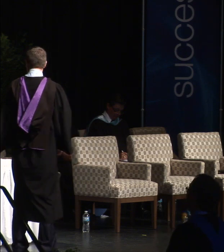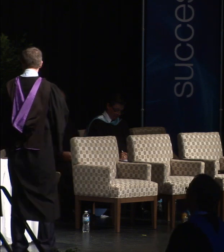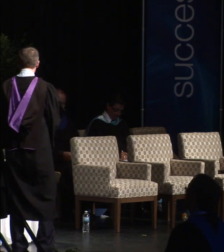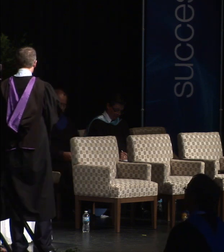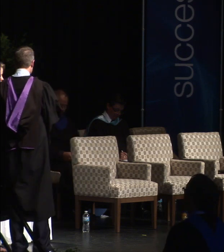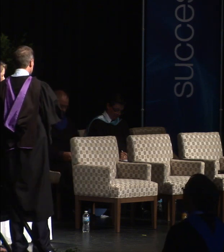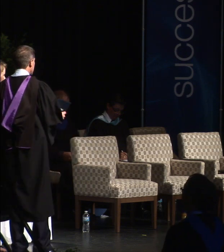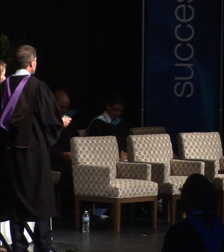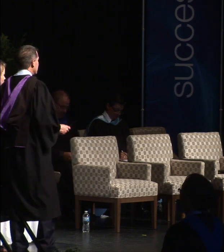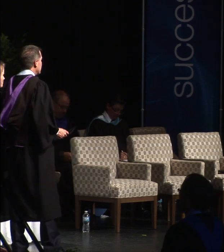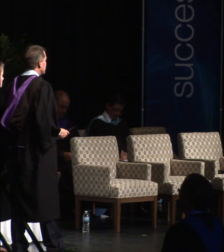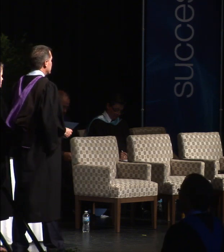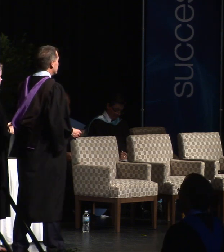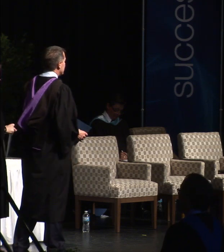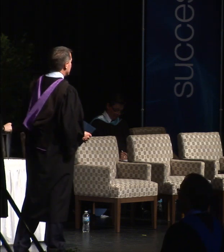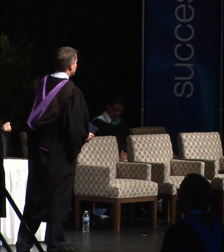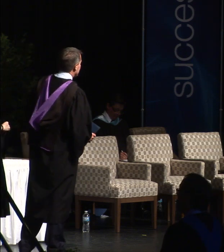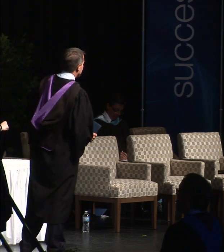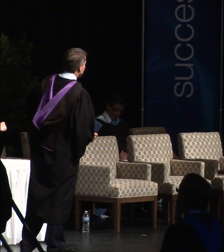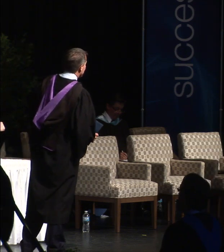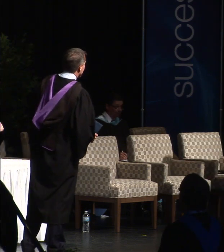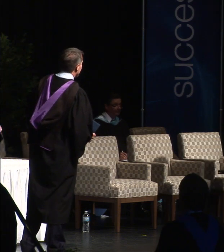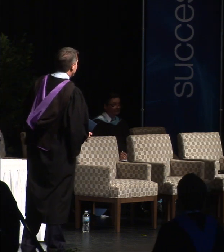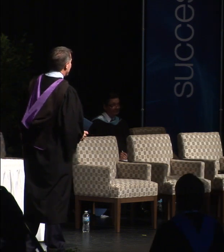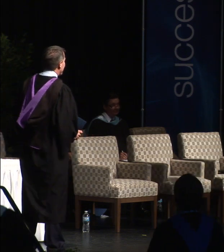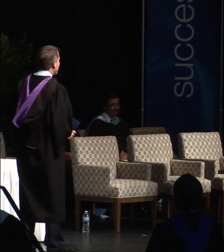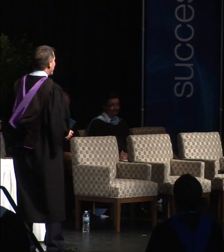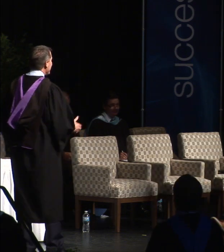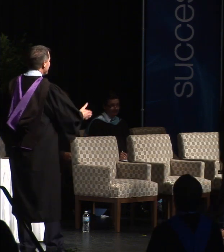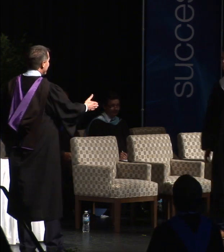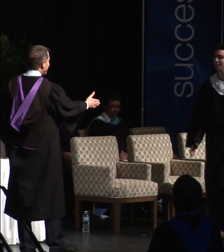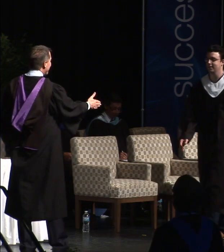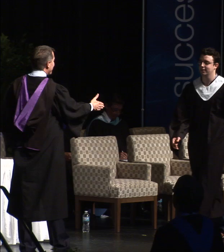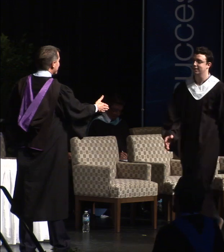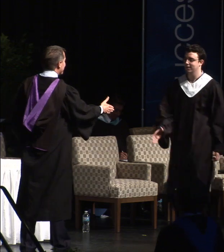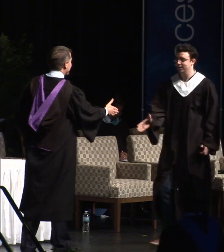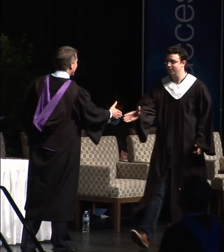Brandon Tyler Seal, honors.